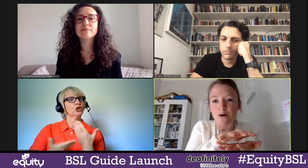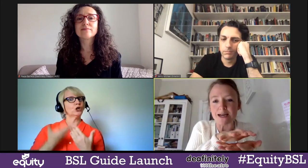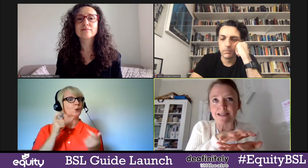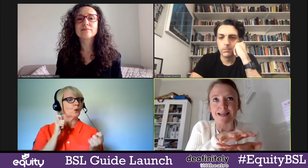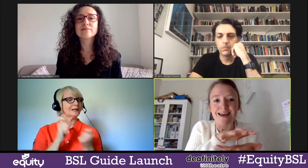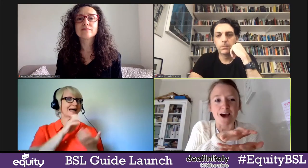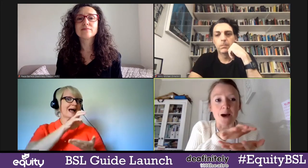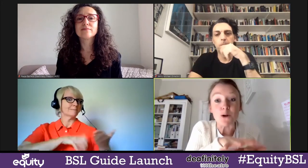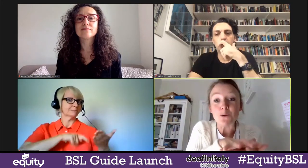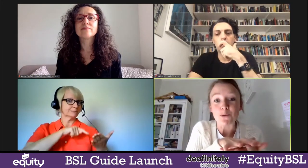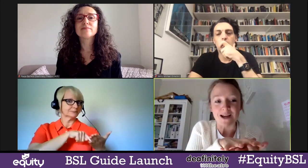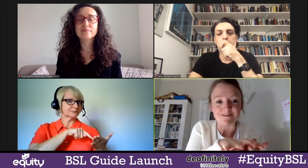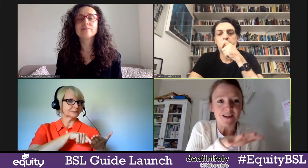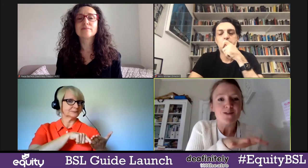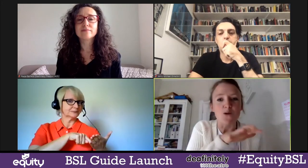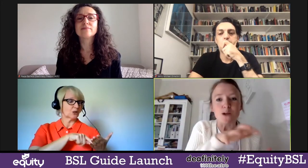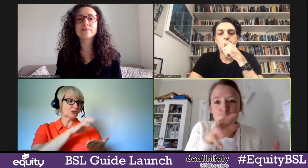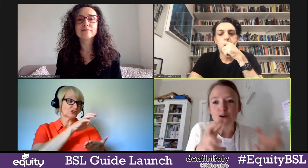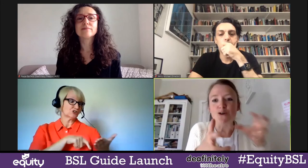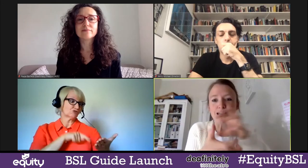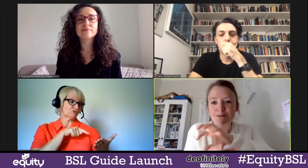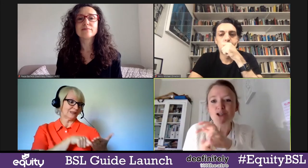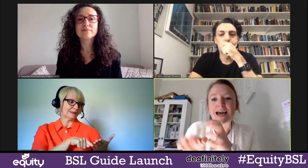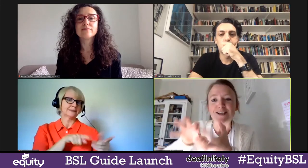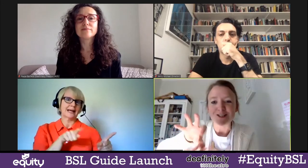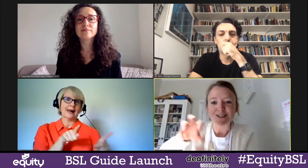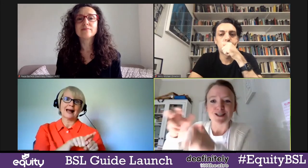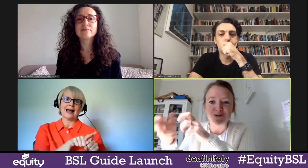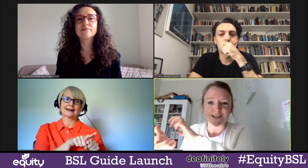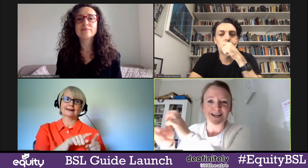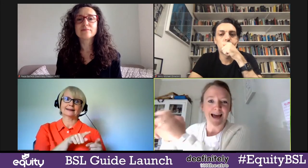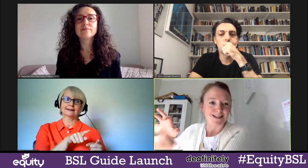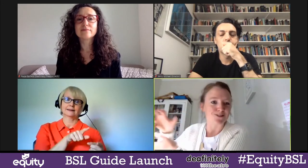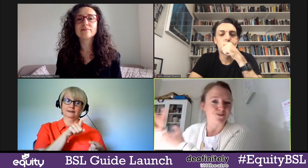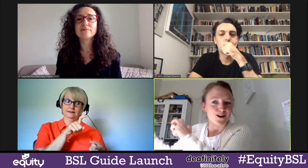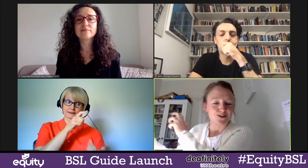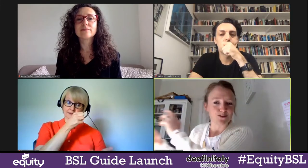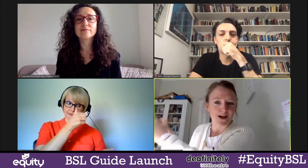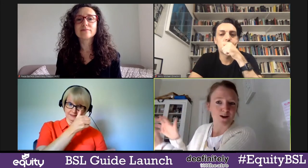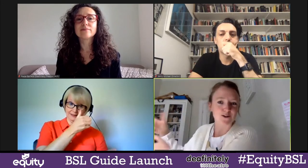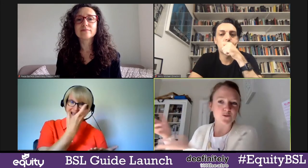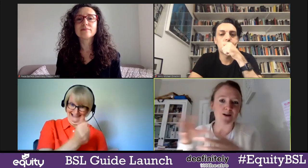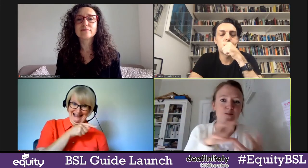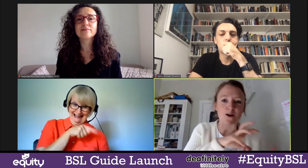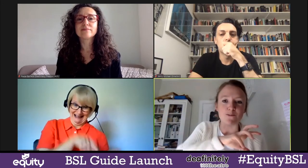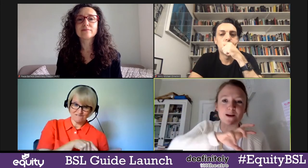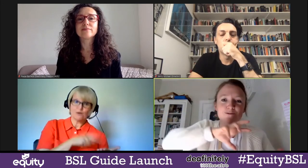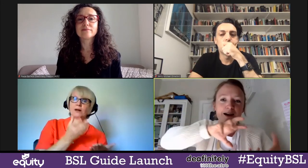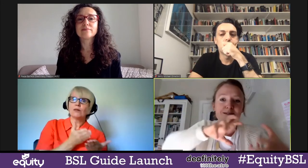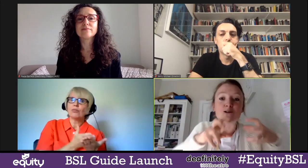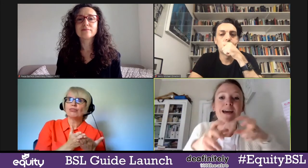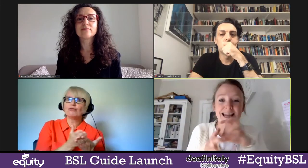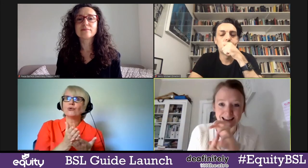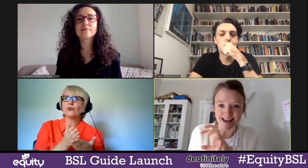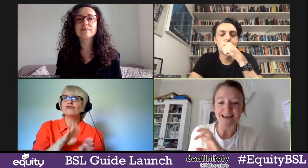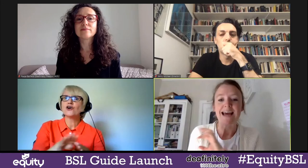always a blueprint that we knew could keep changing and shifting as rehearsals went along as well. So it could be very organic in how